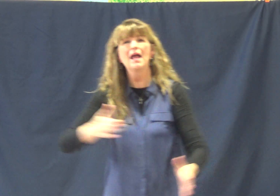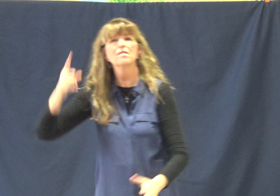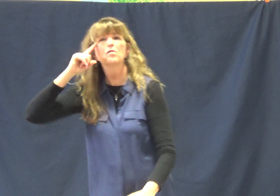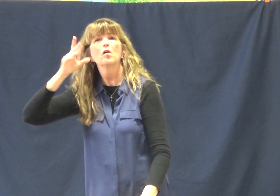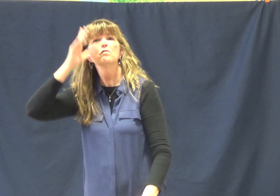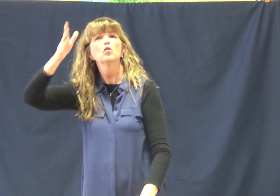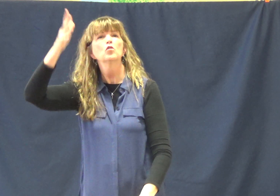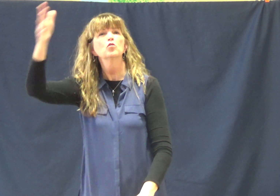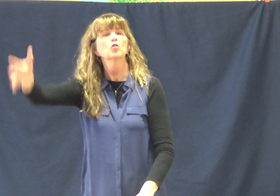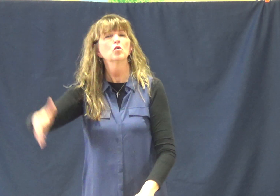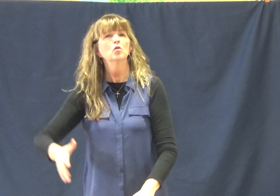But